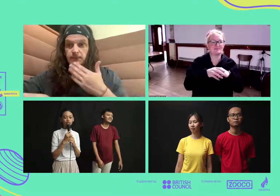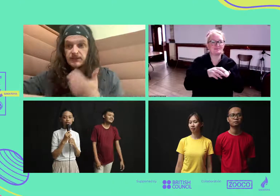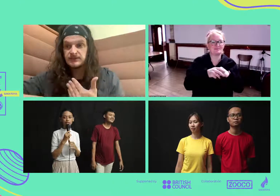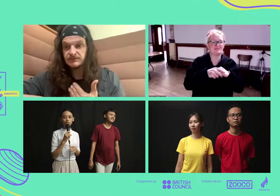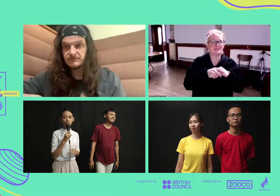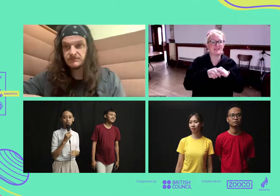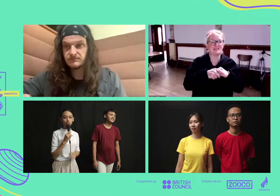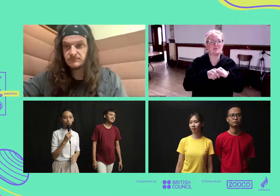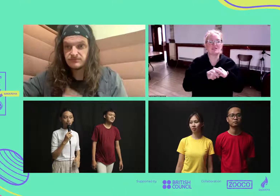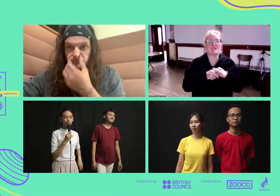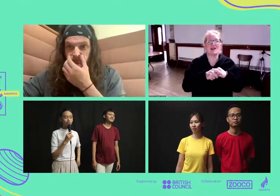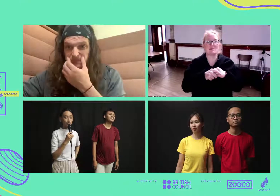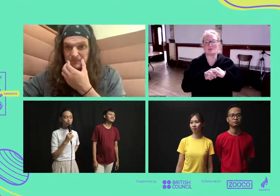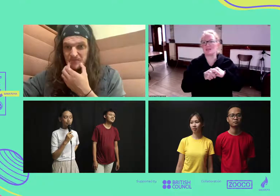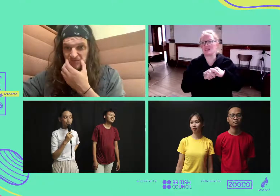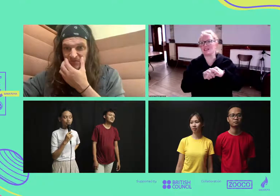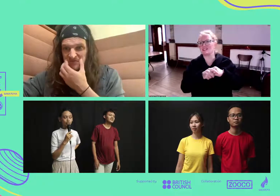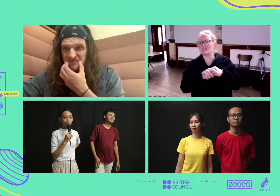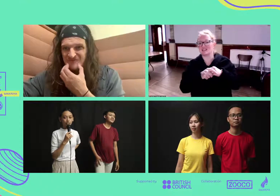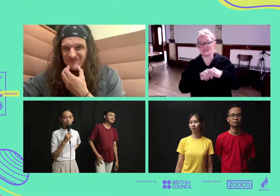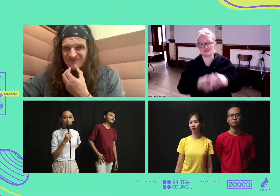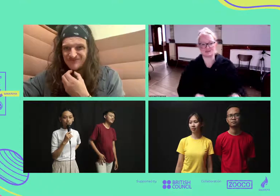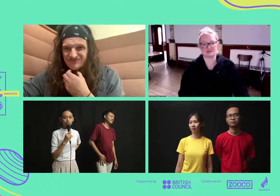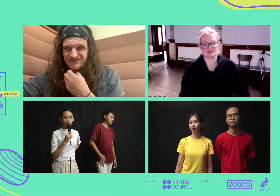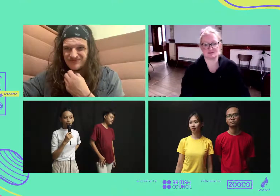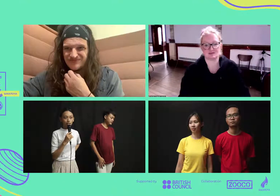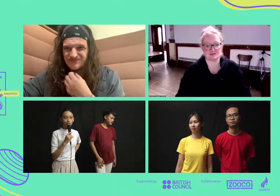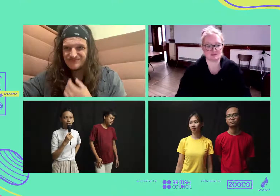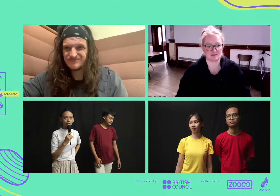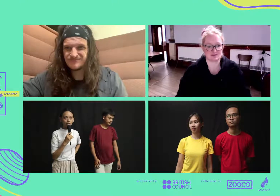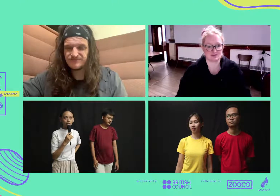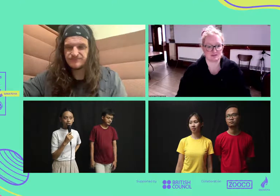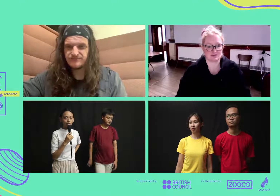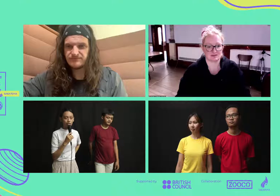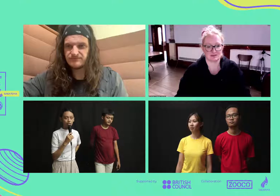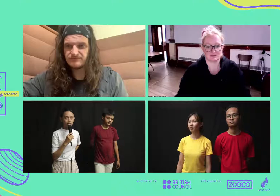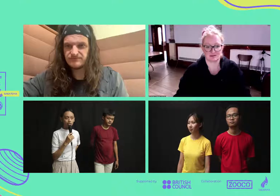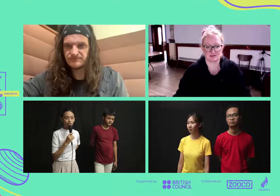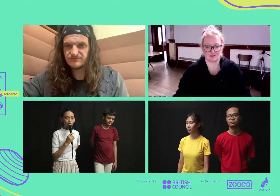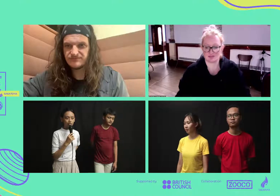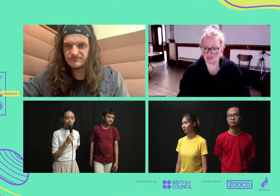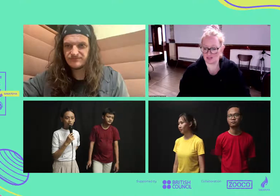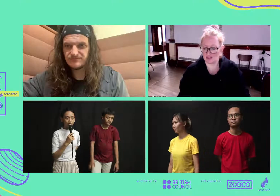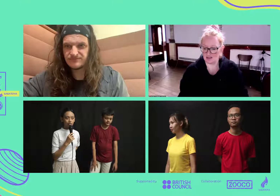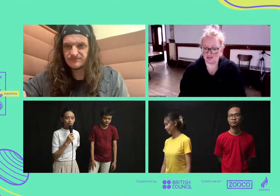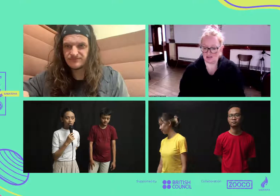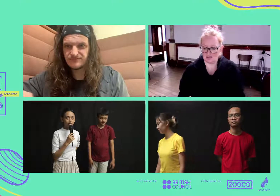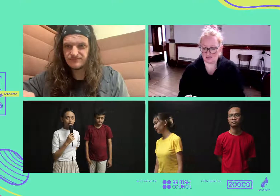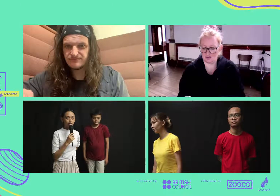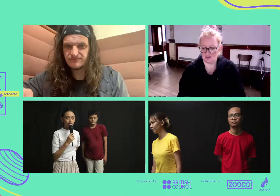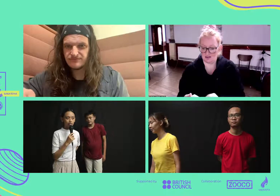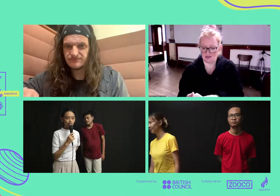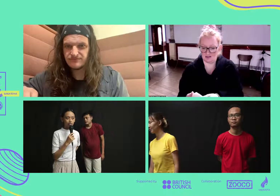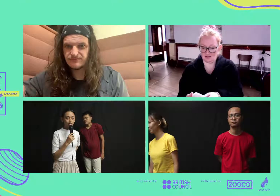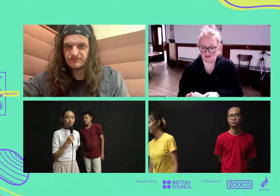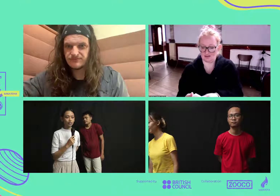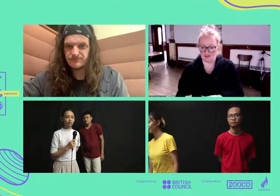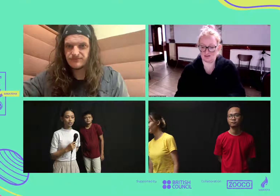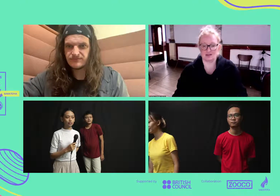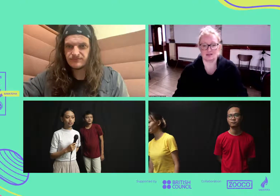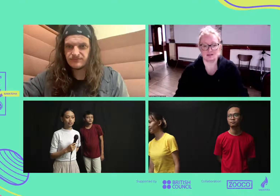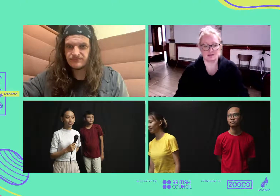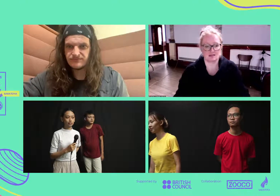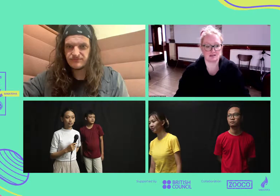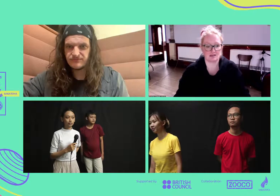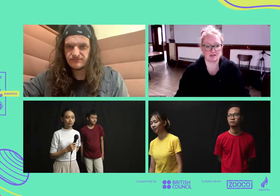The connection was interrupted. It's quite nice. I can't, Donna, would you be able to type? Can't see the interpreter. Just one